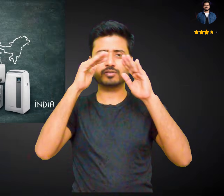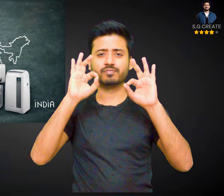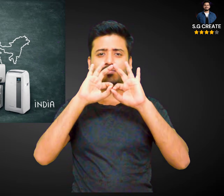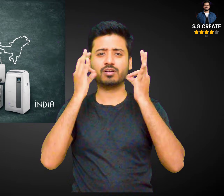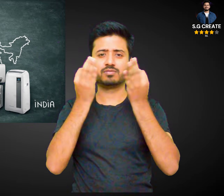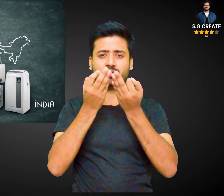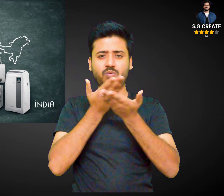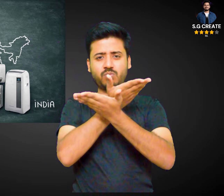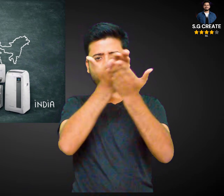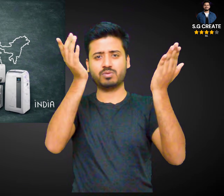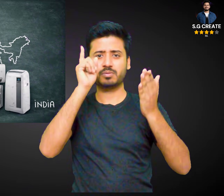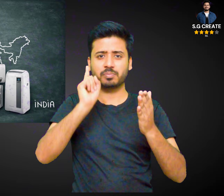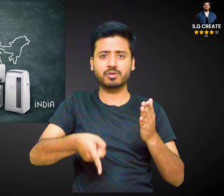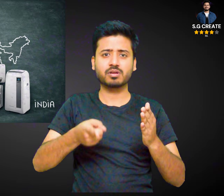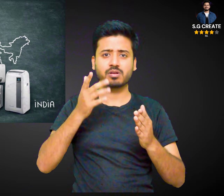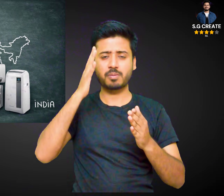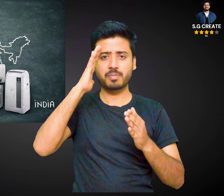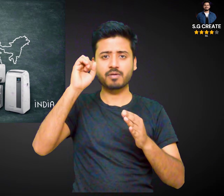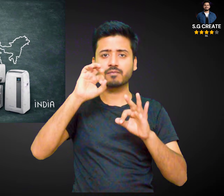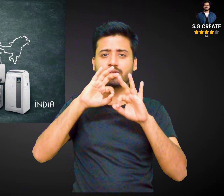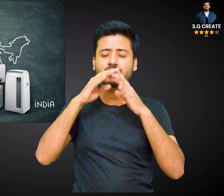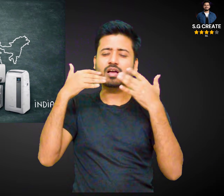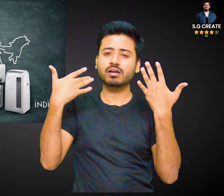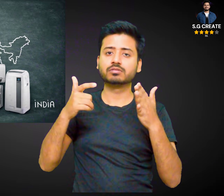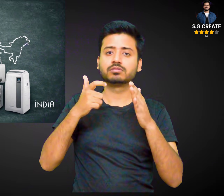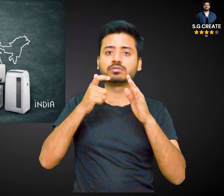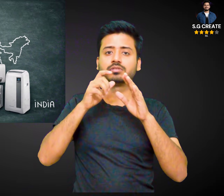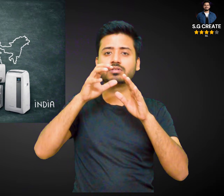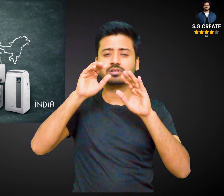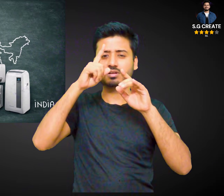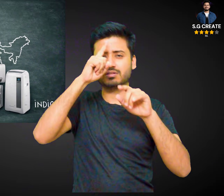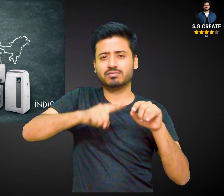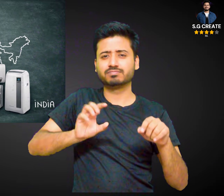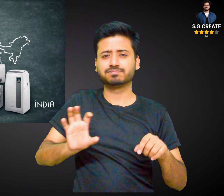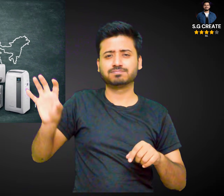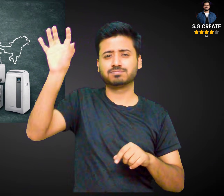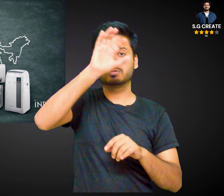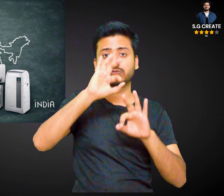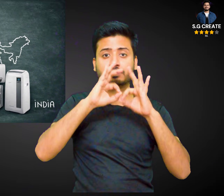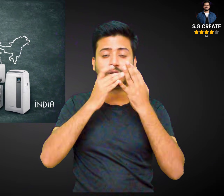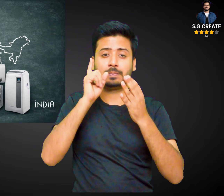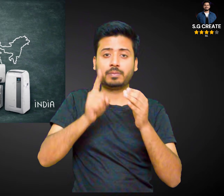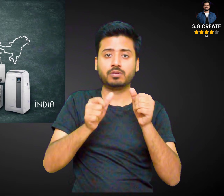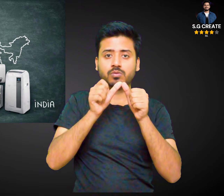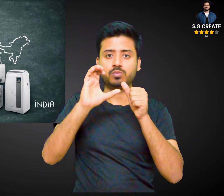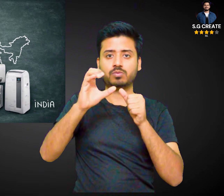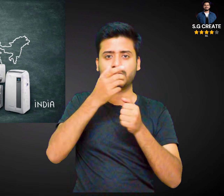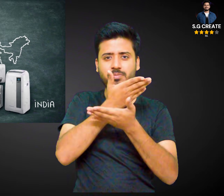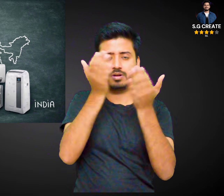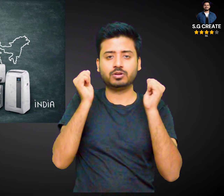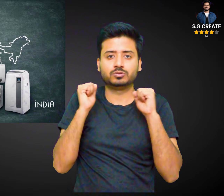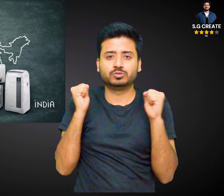tragic fire in Vivek Vihar, Delhi, which claimed the lives of 9 family members due to a suspected air conditioner